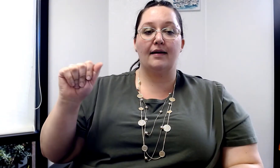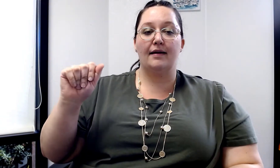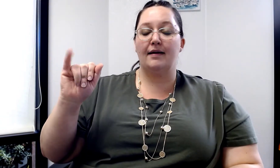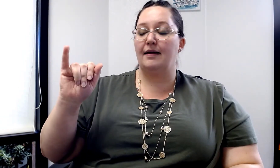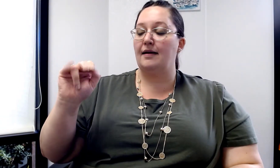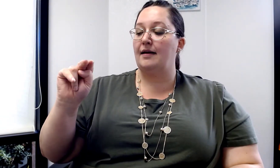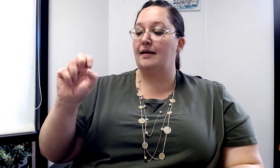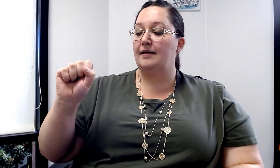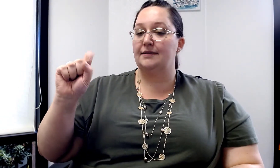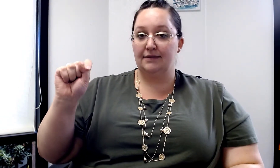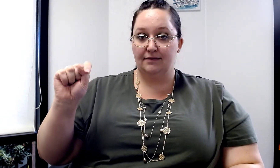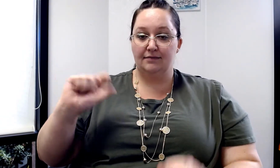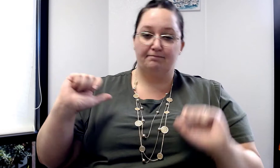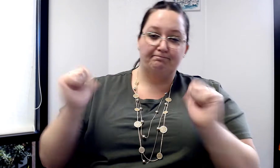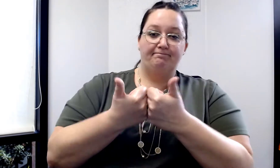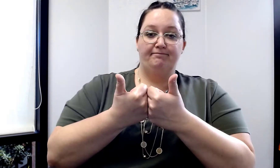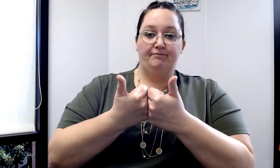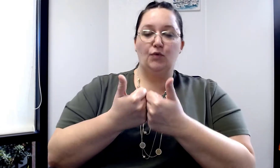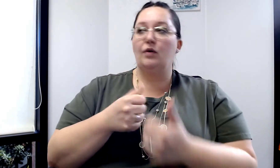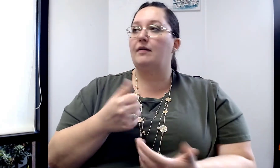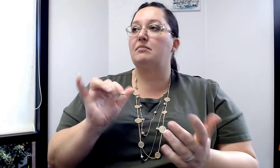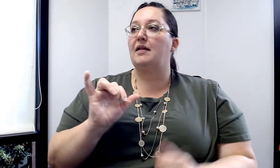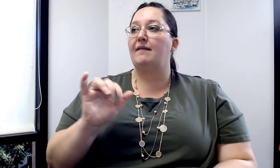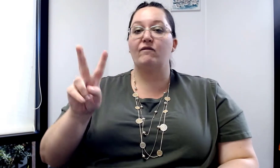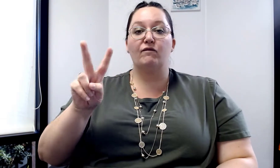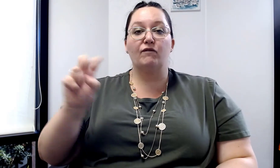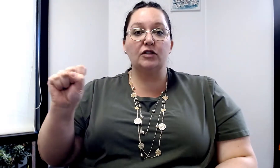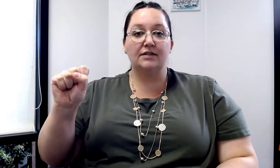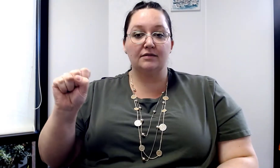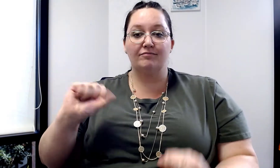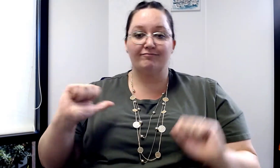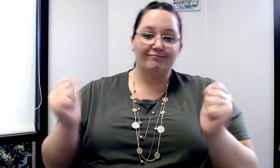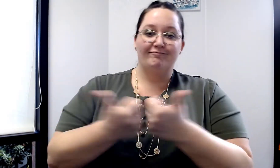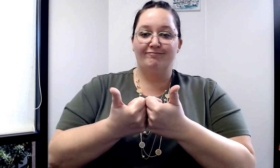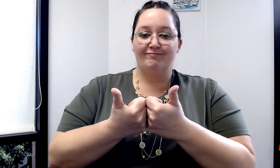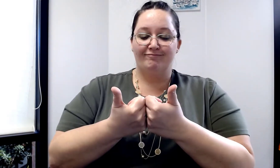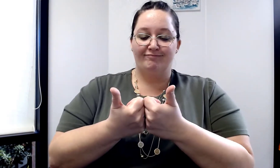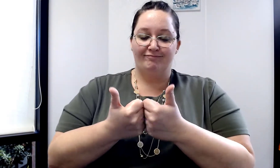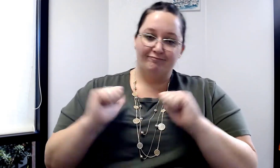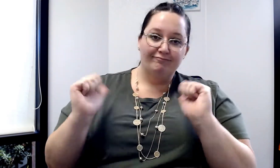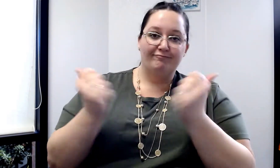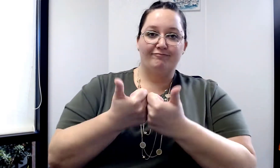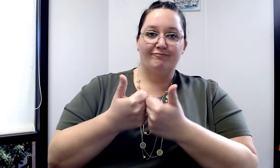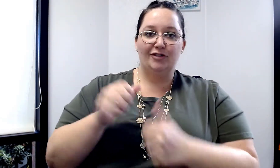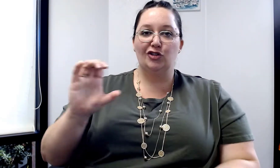to challenge. This can also be the sign versus.